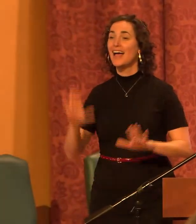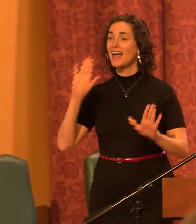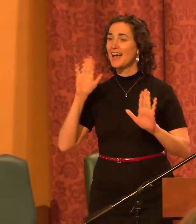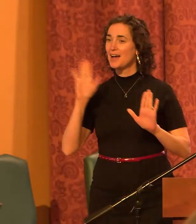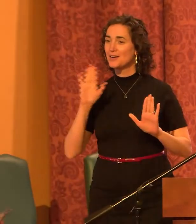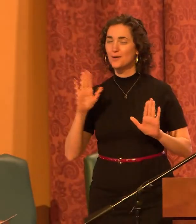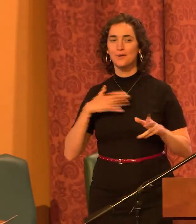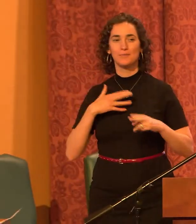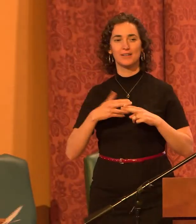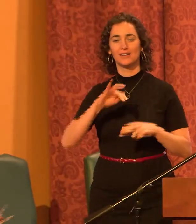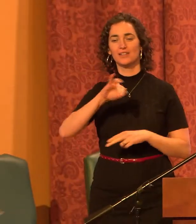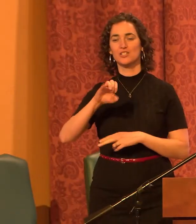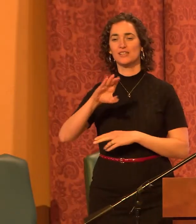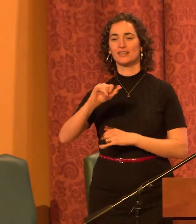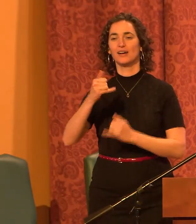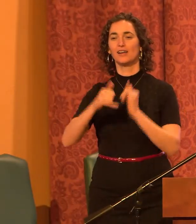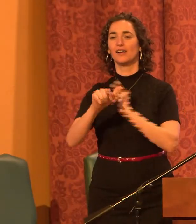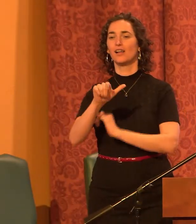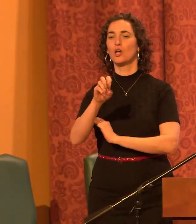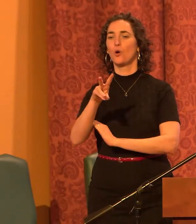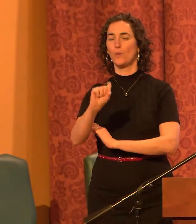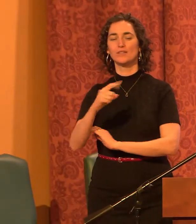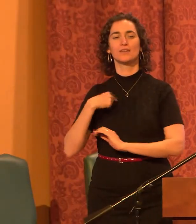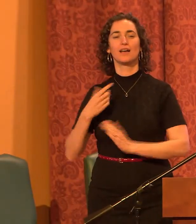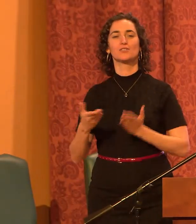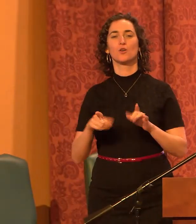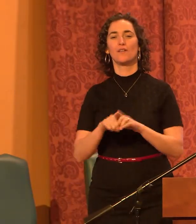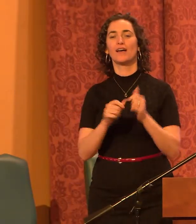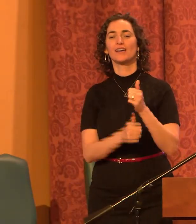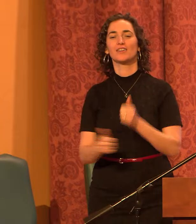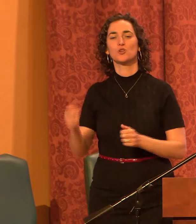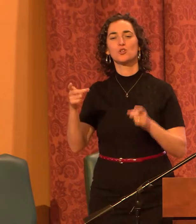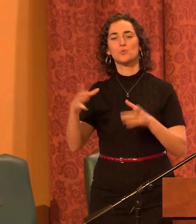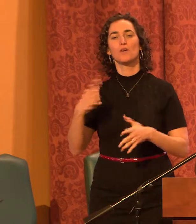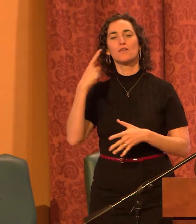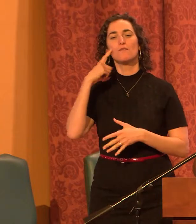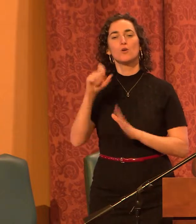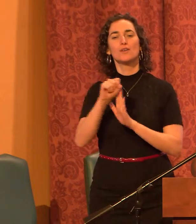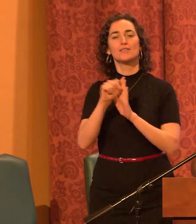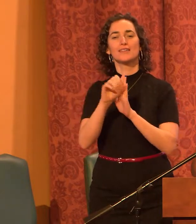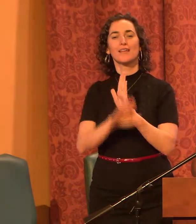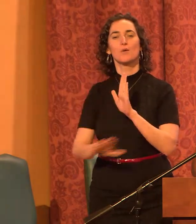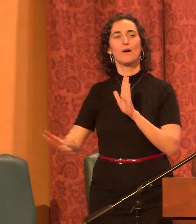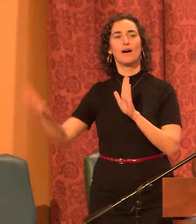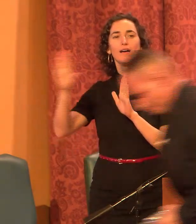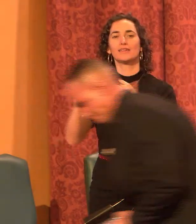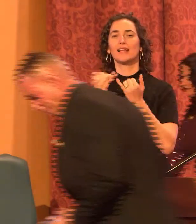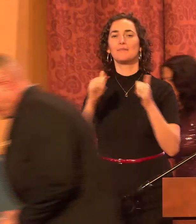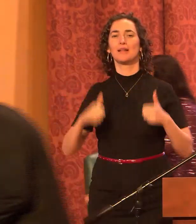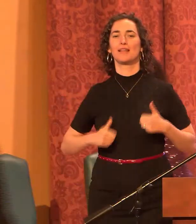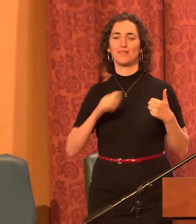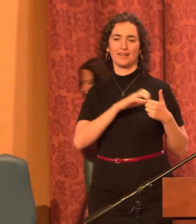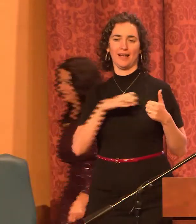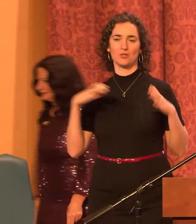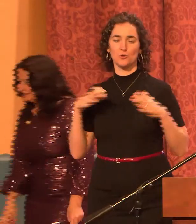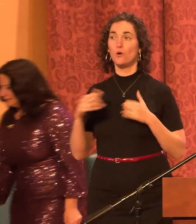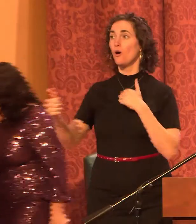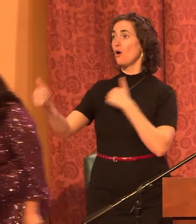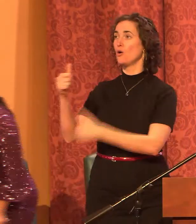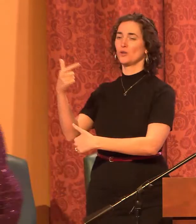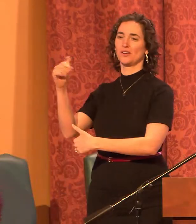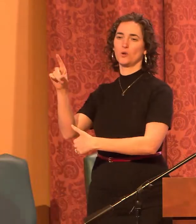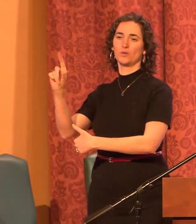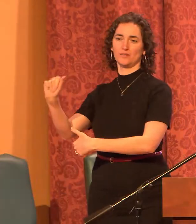Hello, my name is Jessica Lewis, and I served as the Executive Director for the Statewide Independent Living Council within the Governor's Office